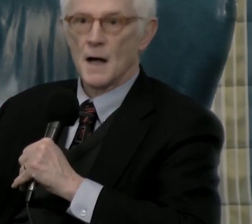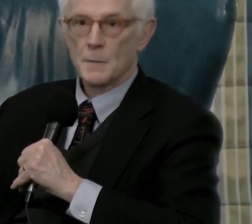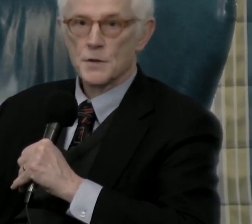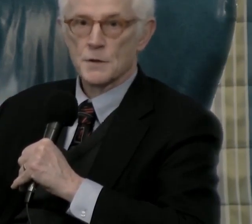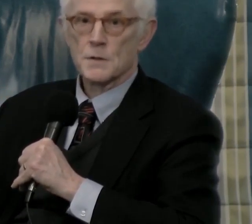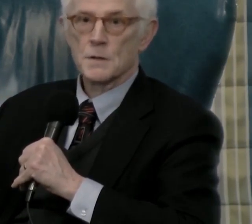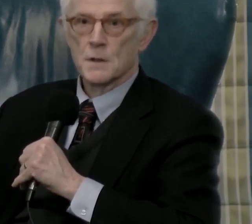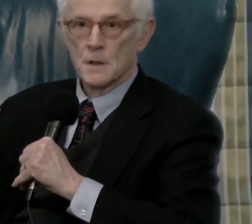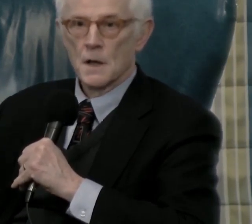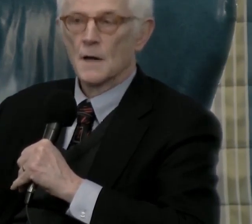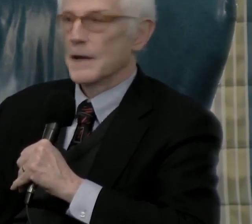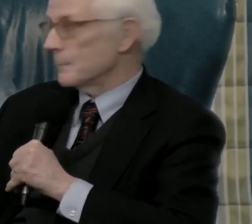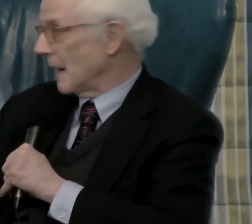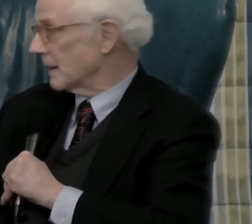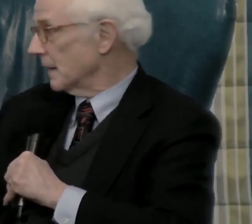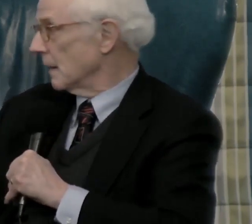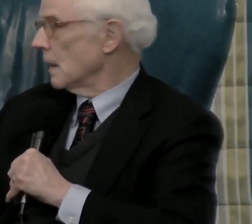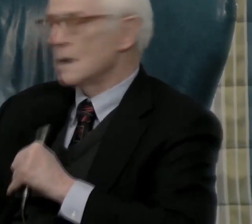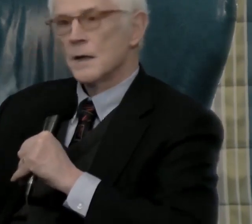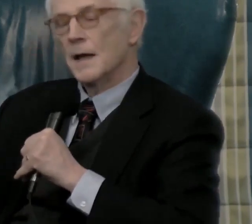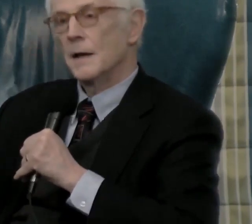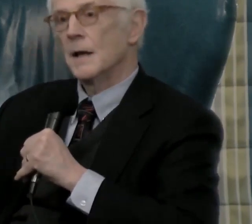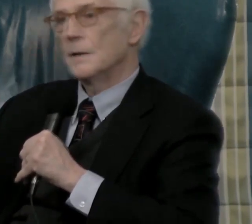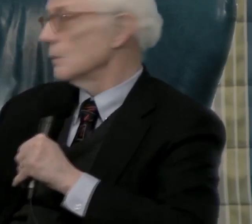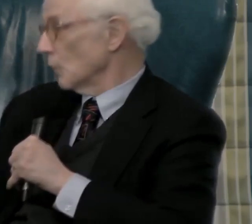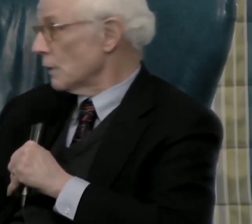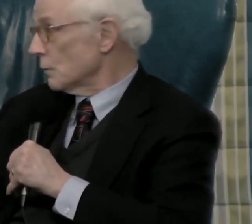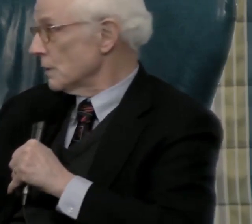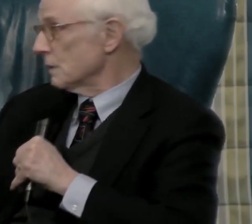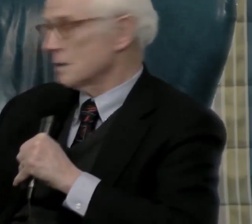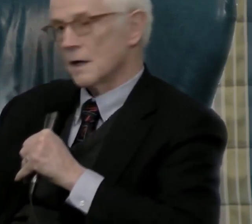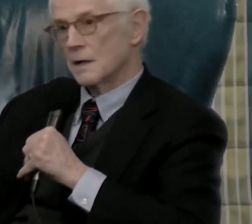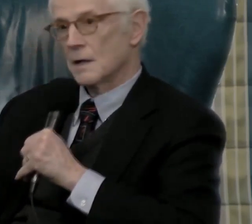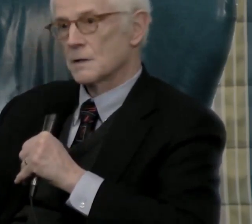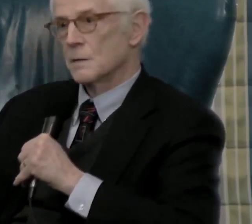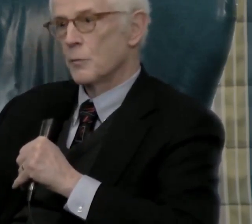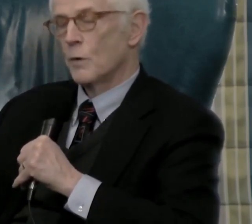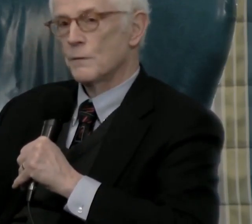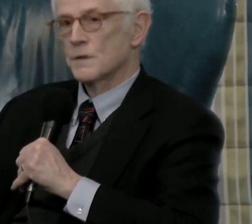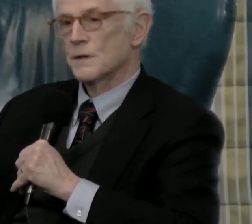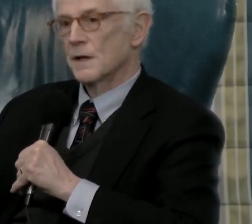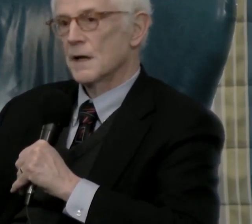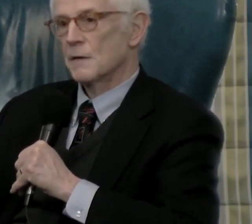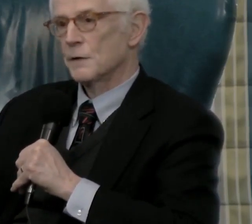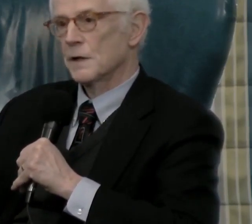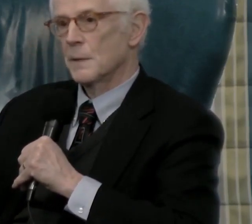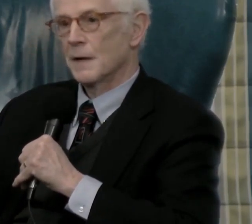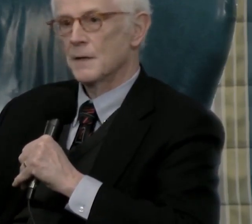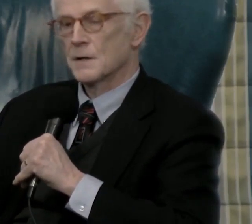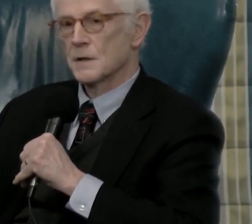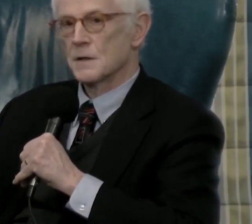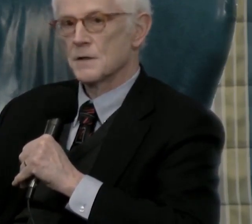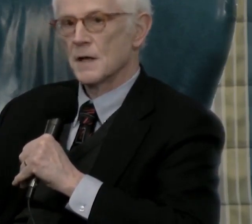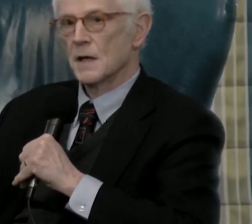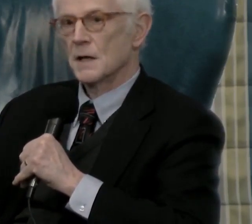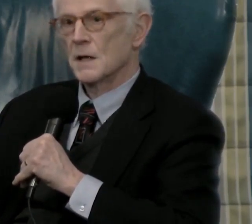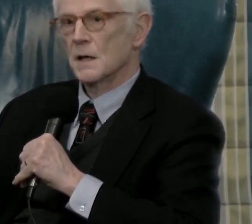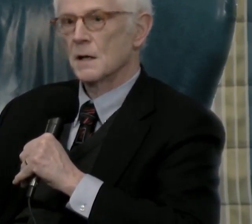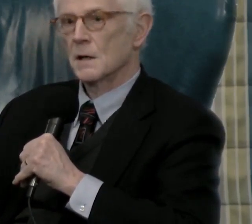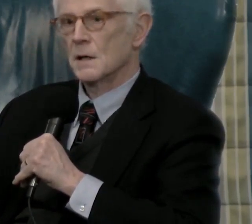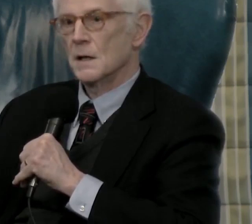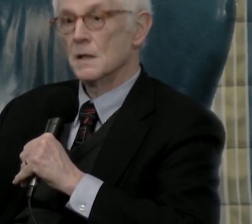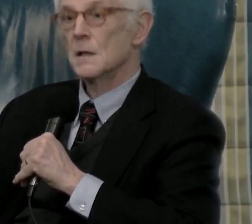set of options on that back end. And one of the reasons that I think it's important for us to think carefully about this is